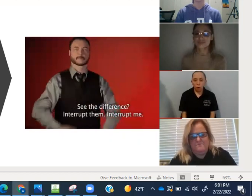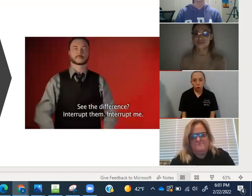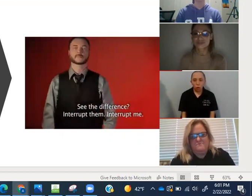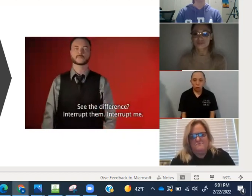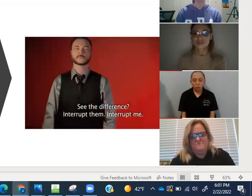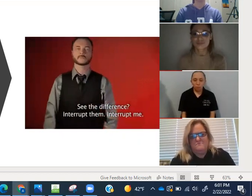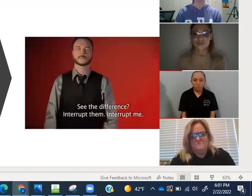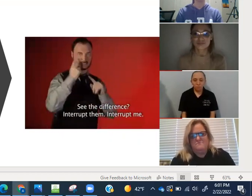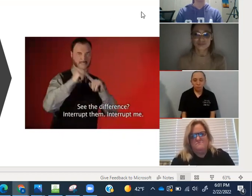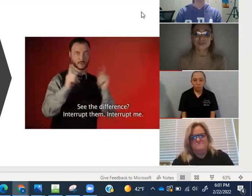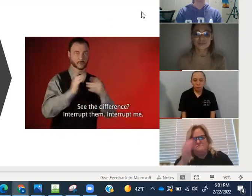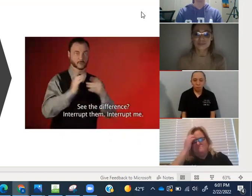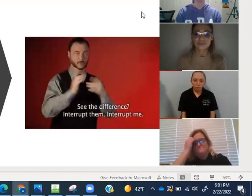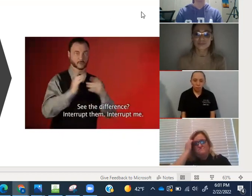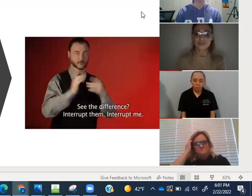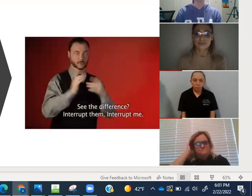Argue.